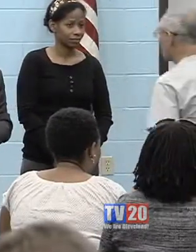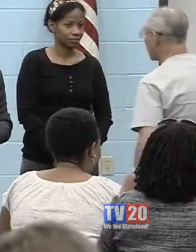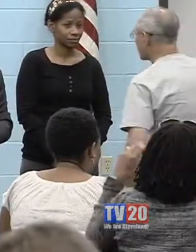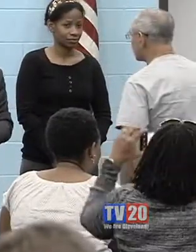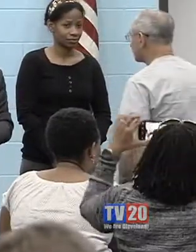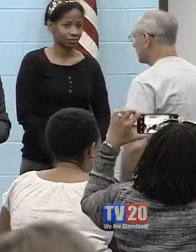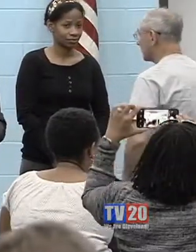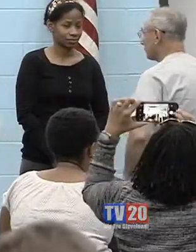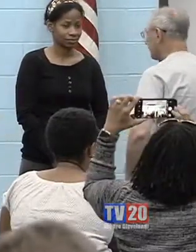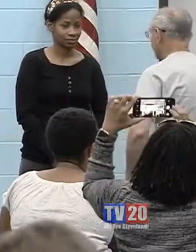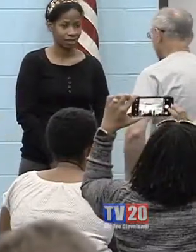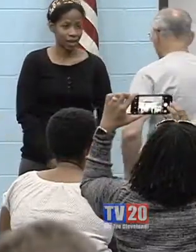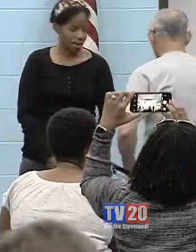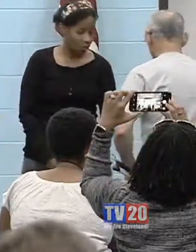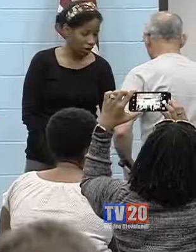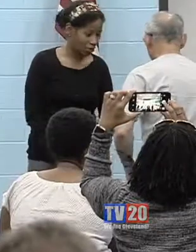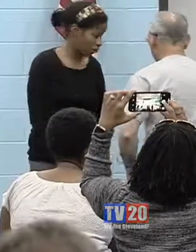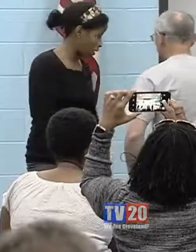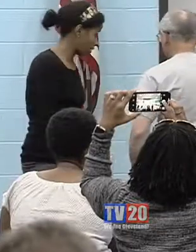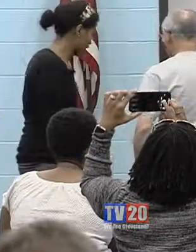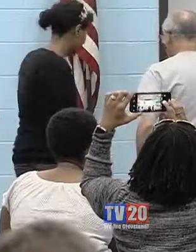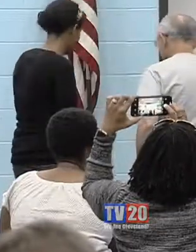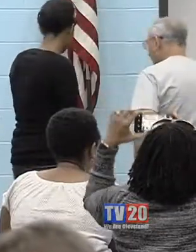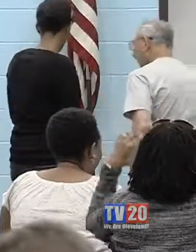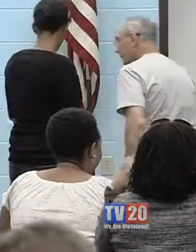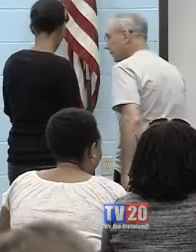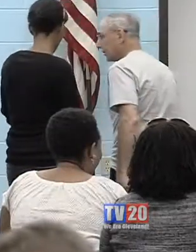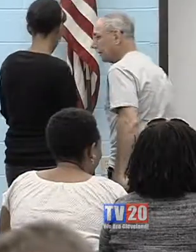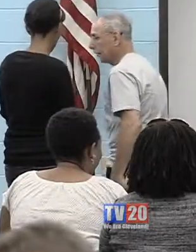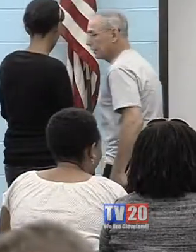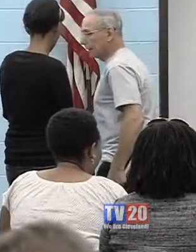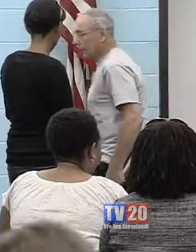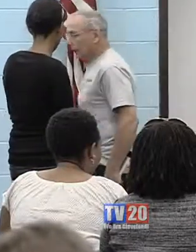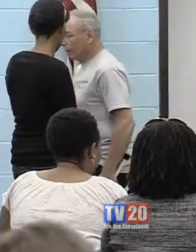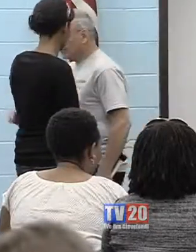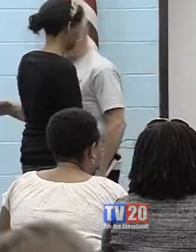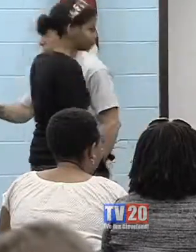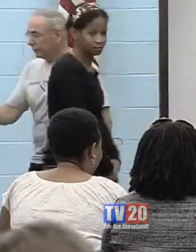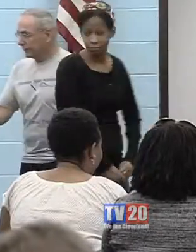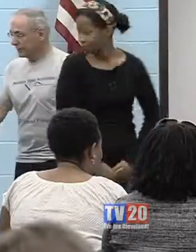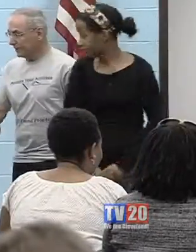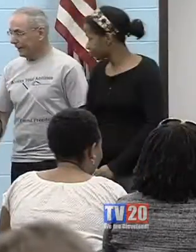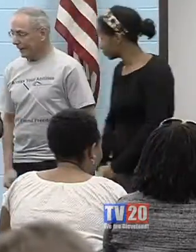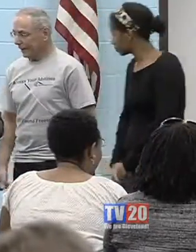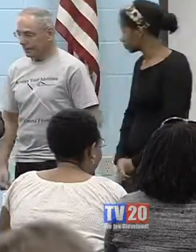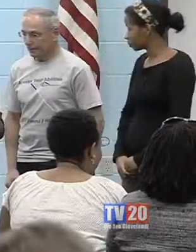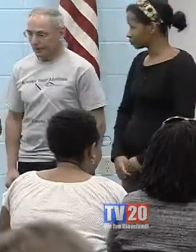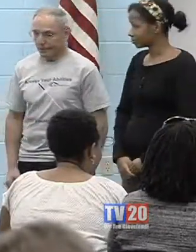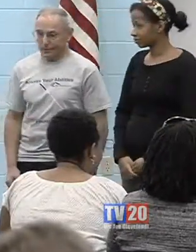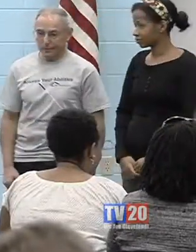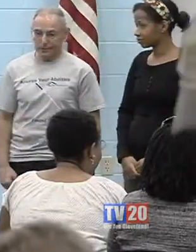Can I get set? Okay, all right. I've been told they need a few more minutes, so I'd like to talk about my family vacation to Parma.